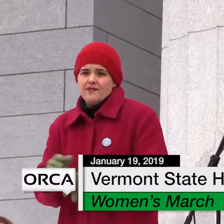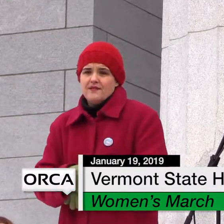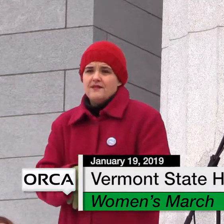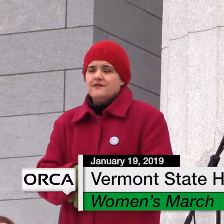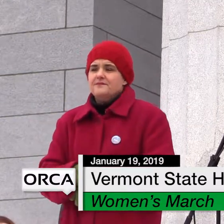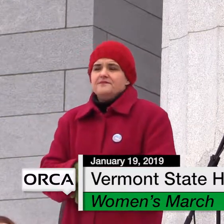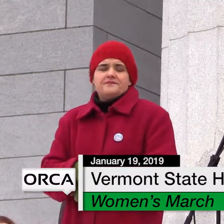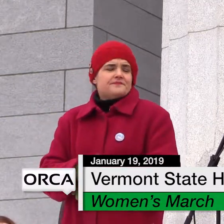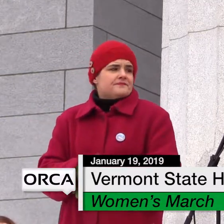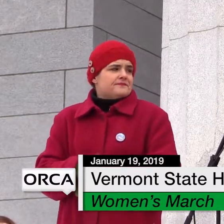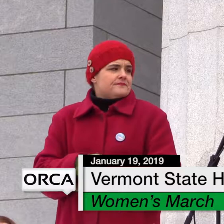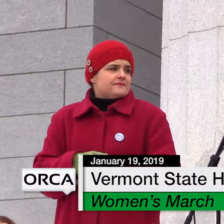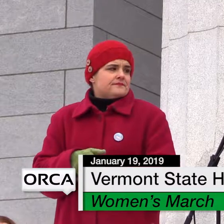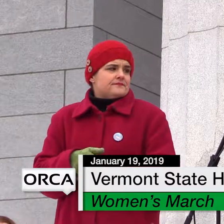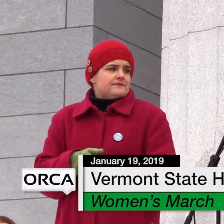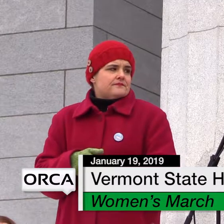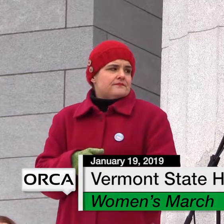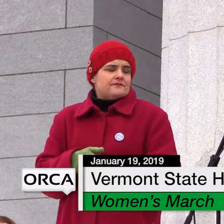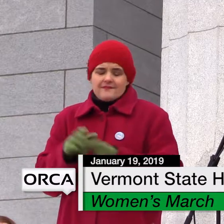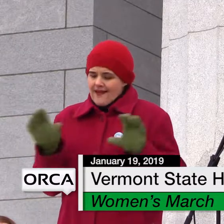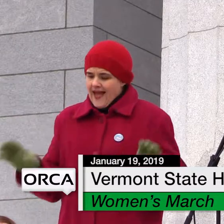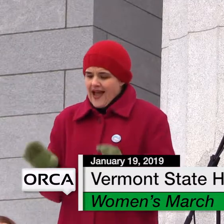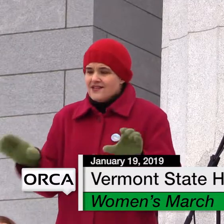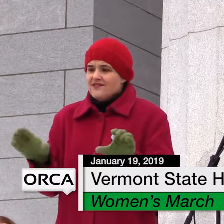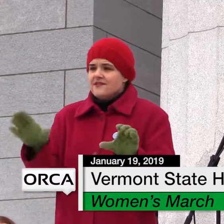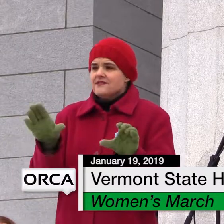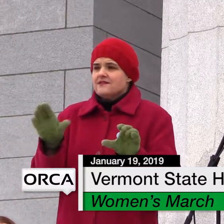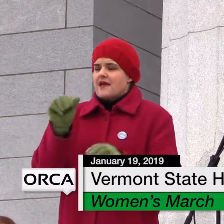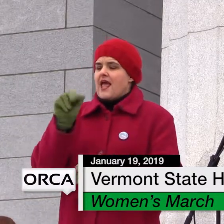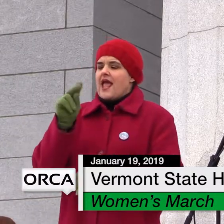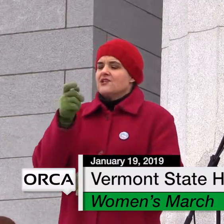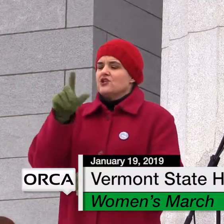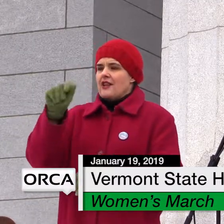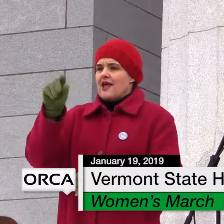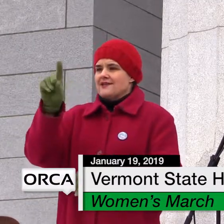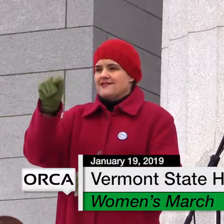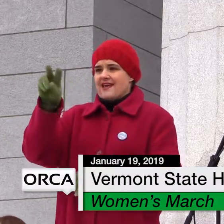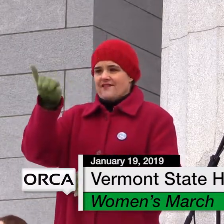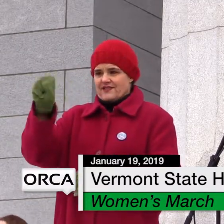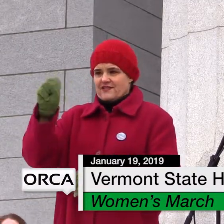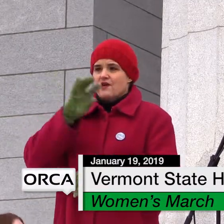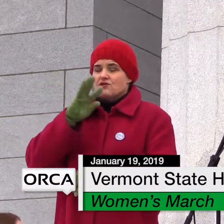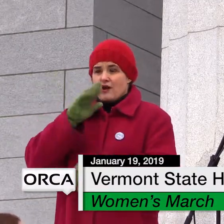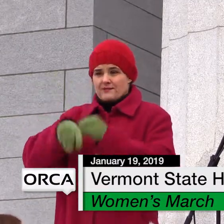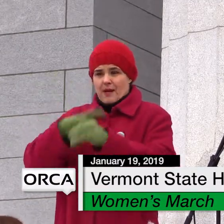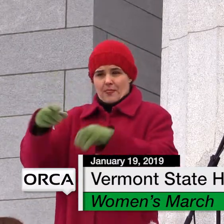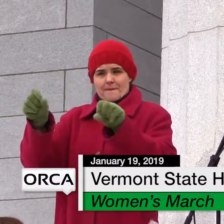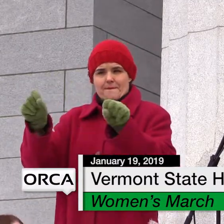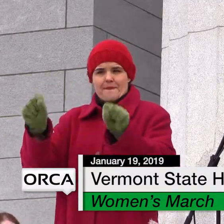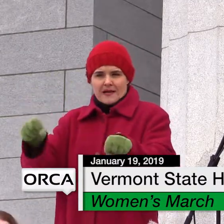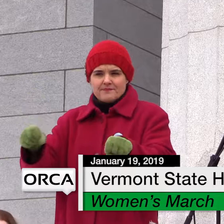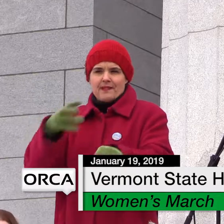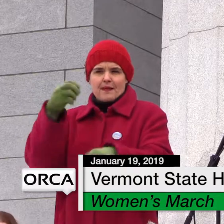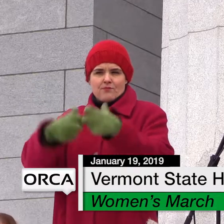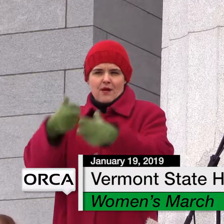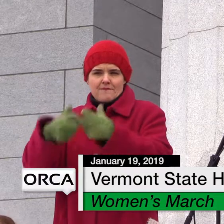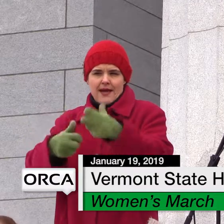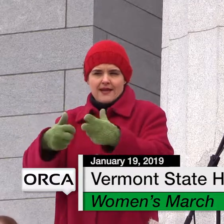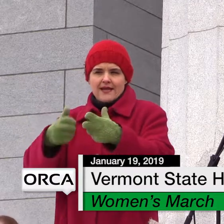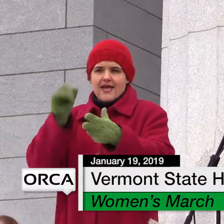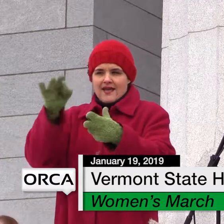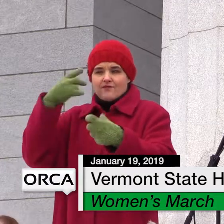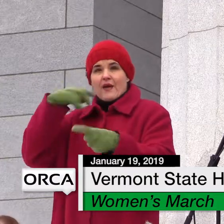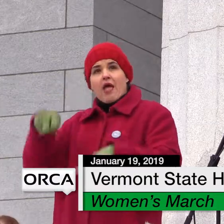communities. Activist and scholar Angela Davis talked about the potential and the problematic aspects of seeking a